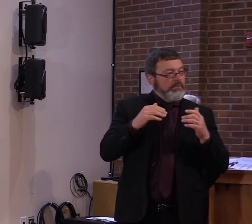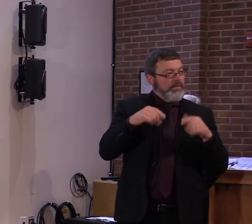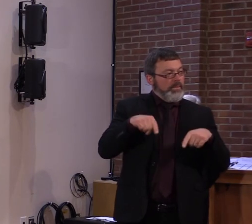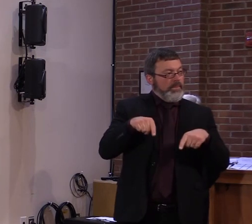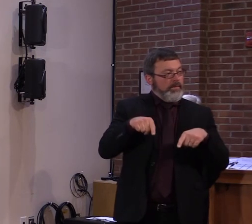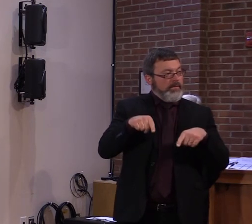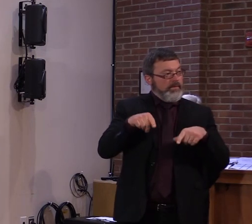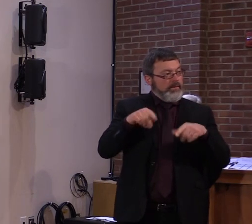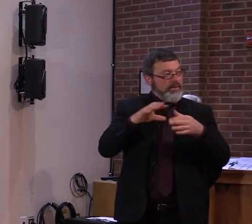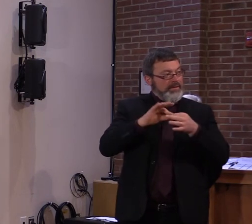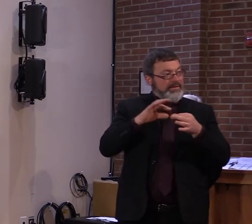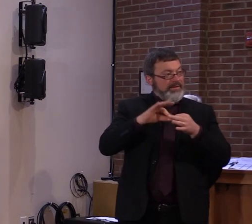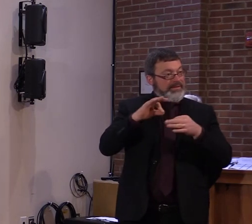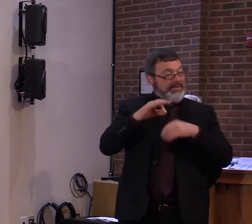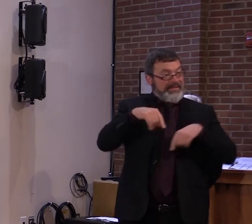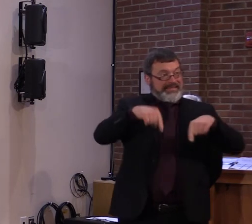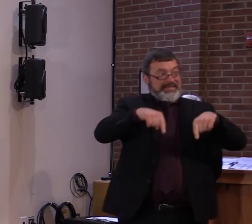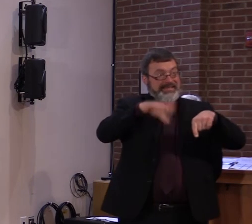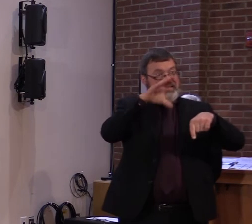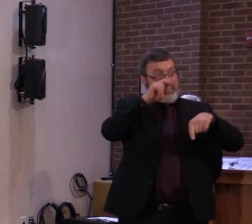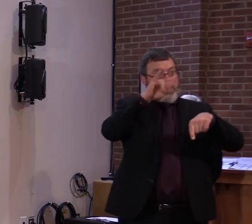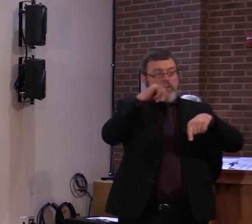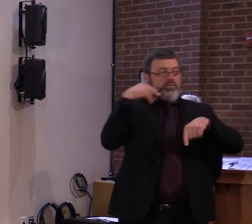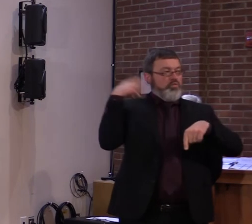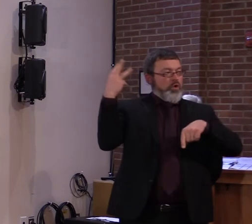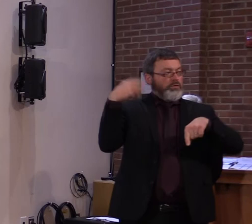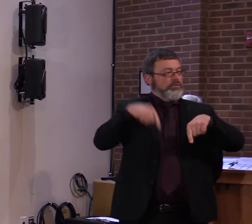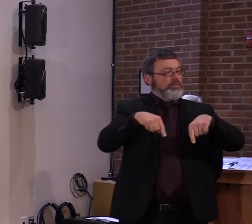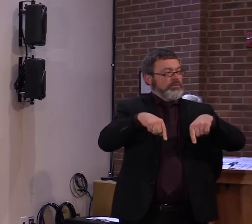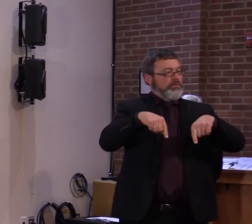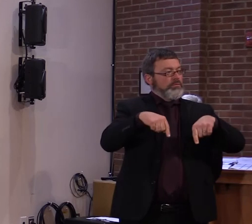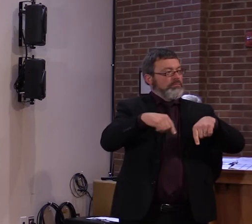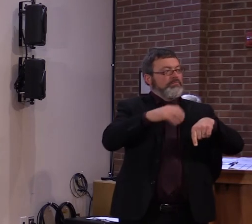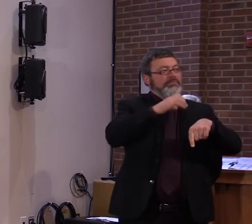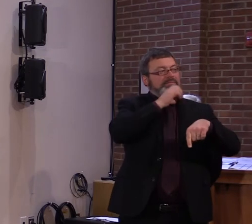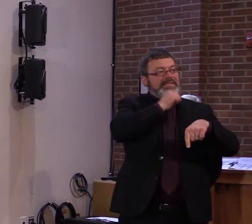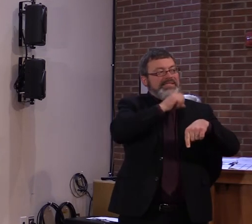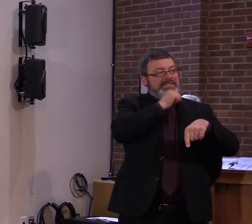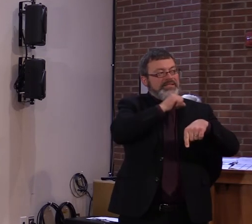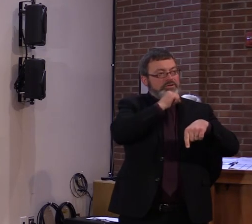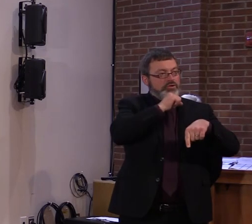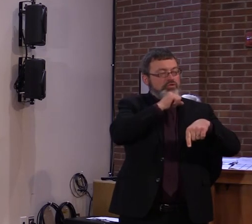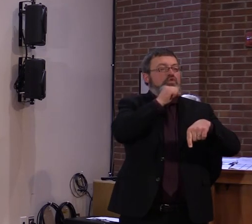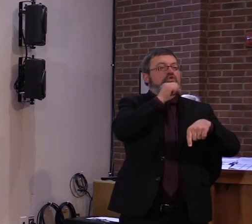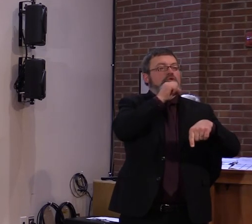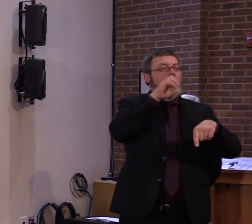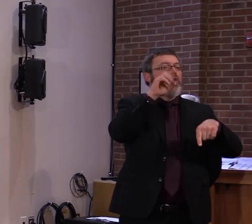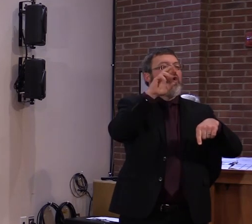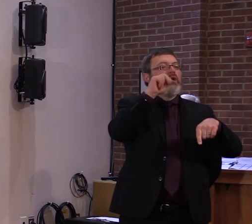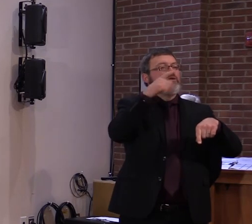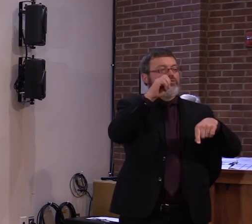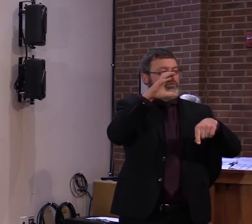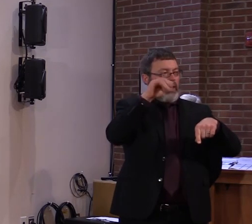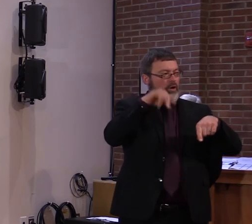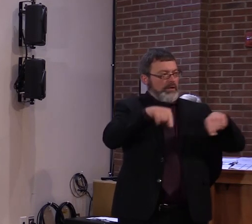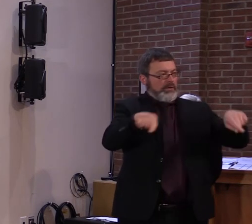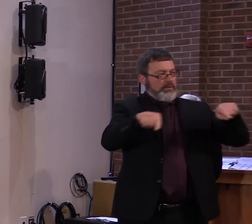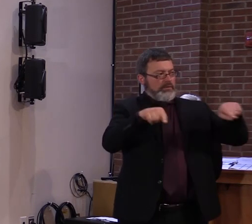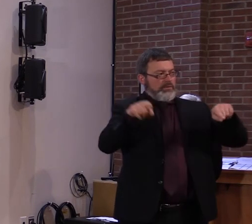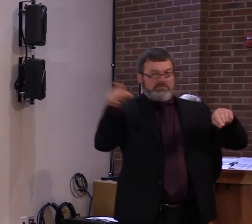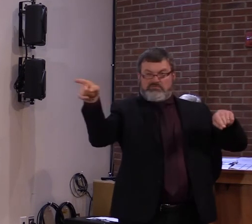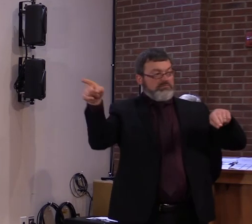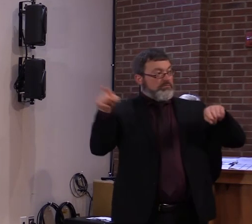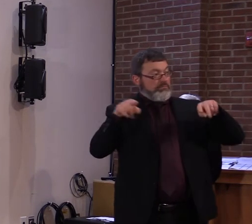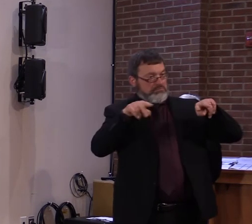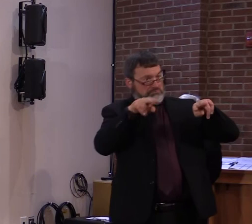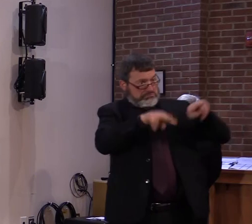sense, or are rising cases so pervasive at this point that the whole state is of equal concern? Yeah, that's a